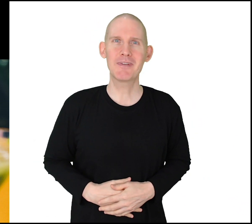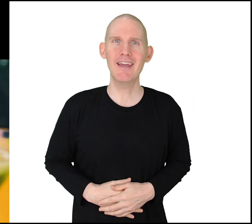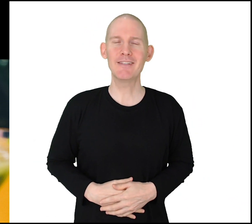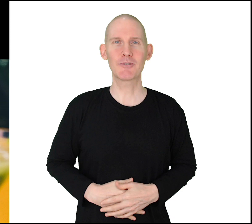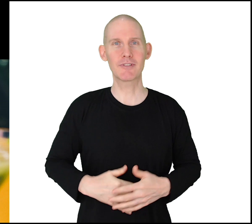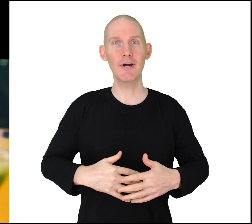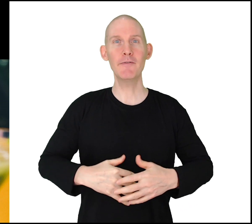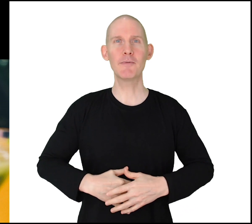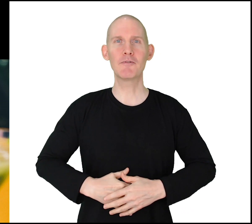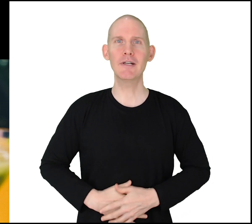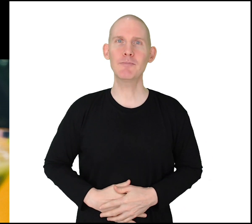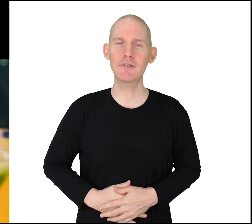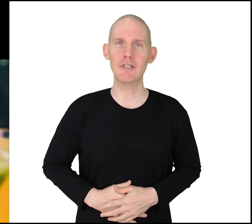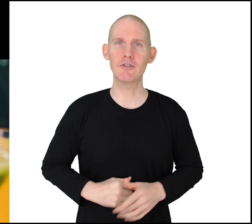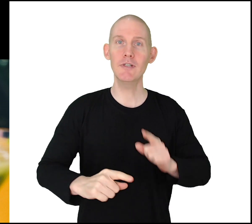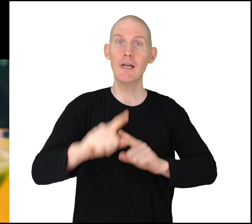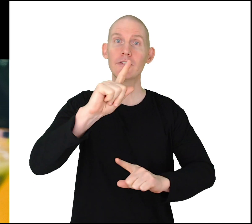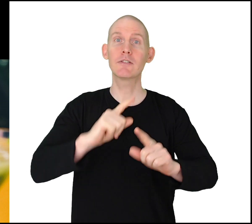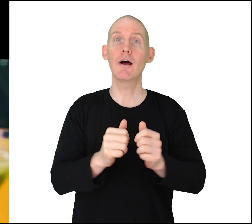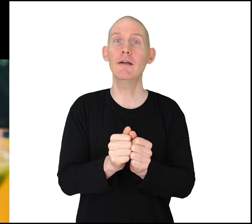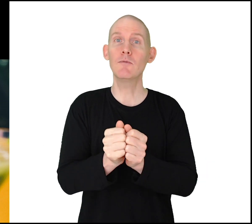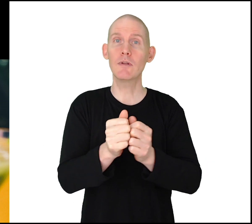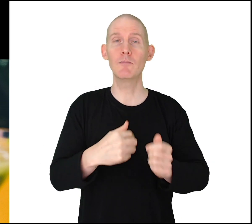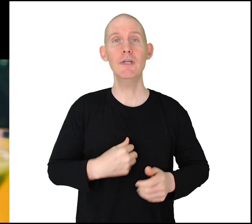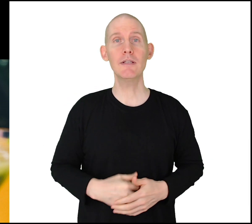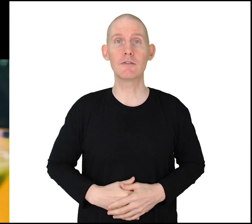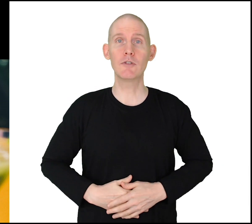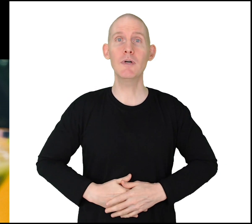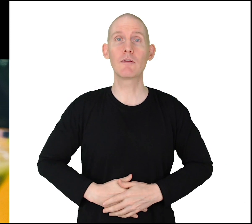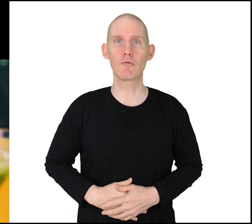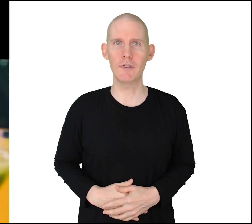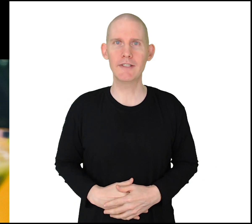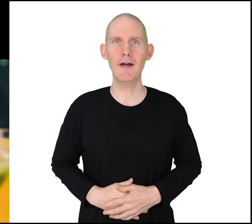Okay, so starting from the rest position, sign with me. Let's do it 3 times.